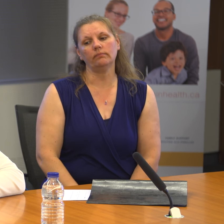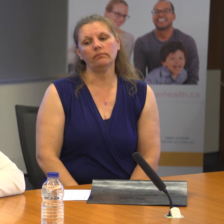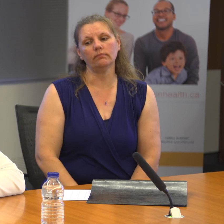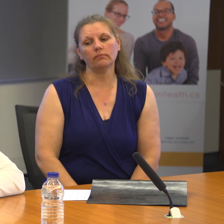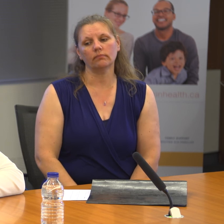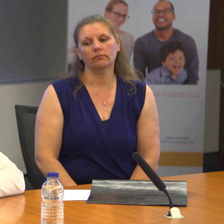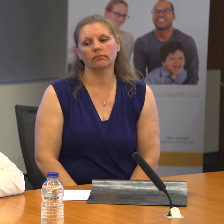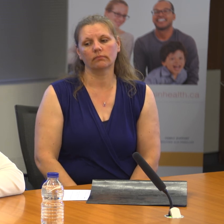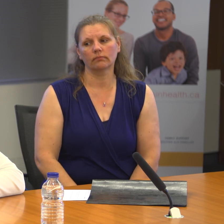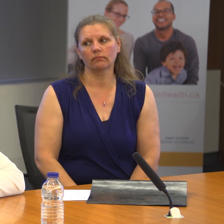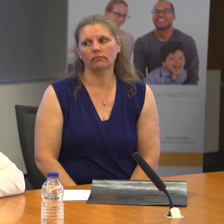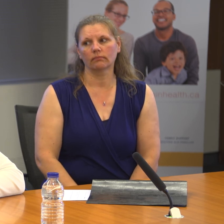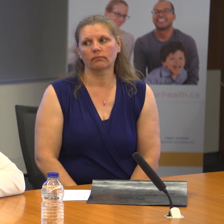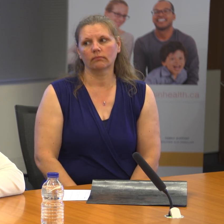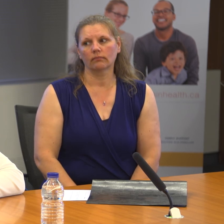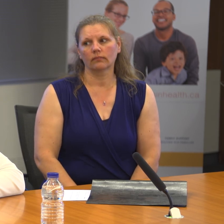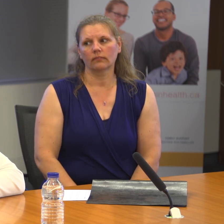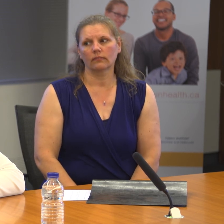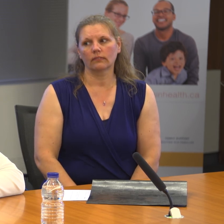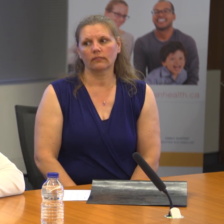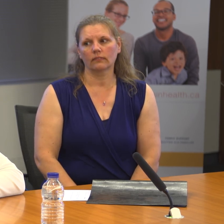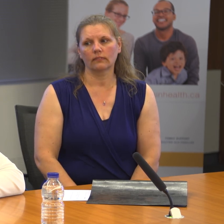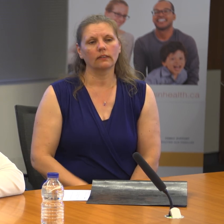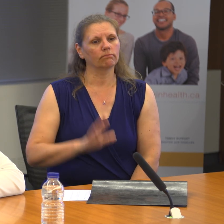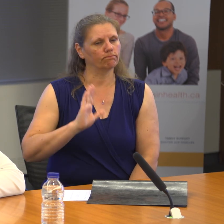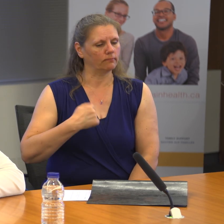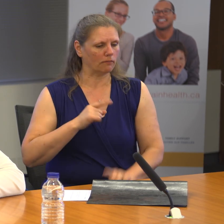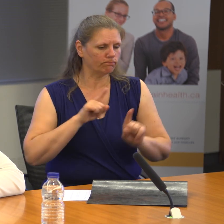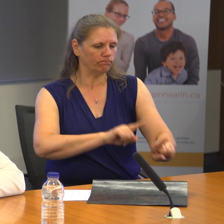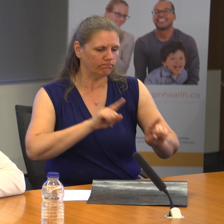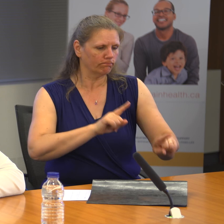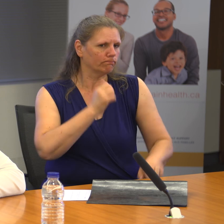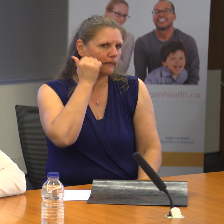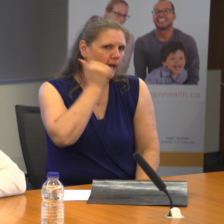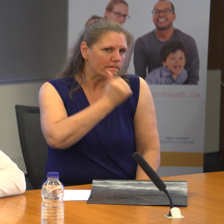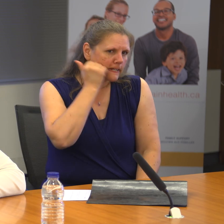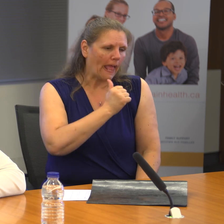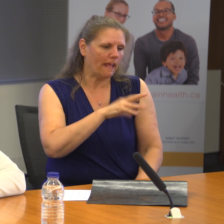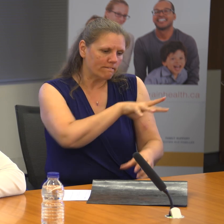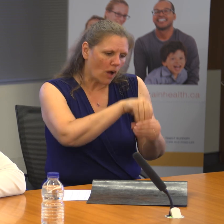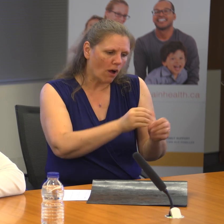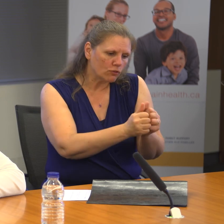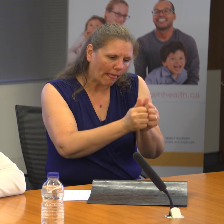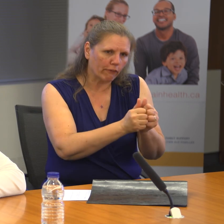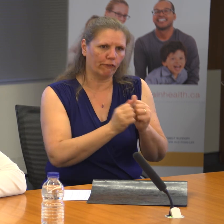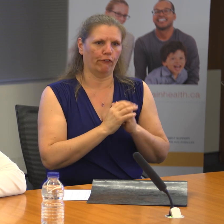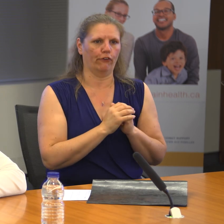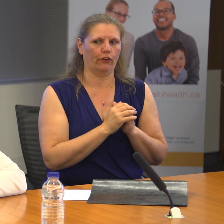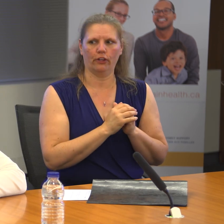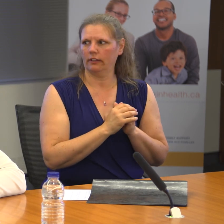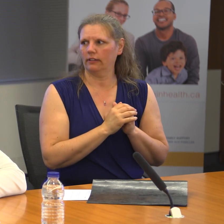I went every day to spend time with them at our school, and it set up a life of working with